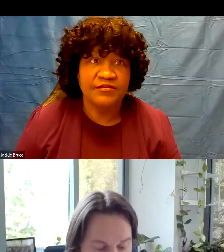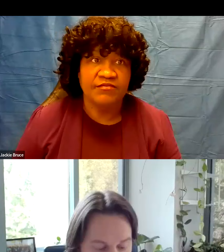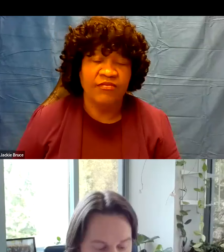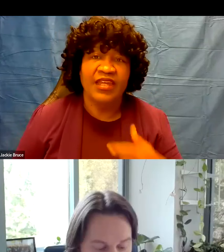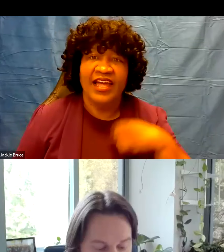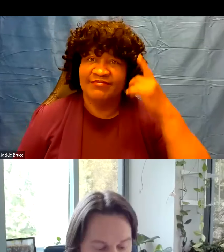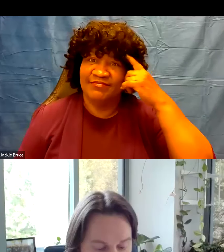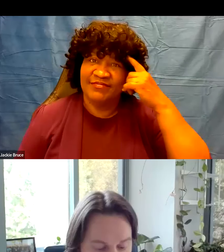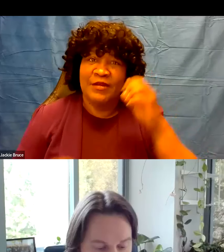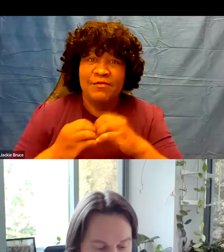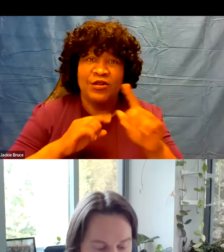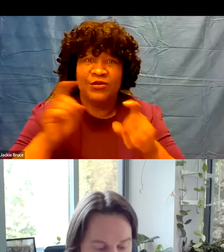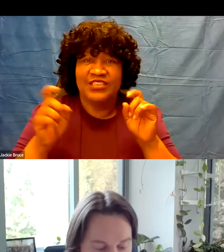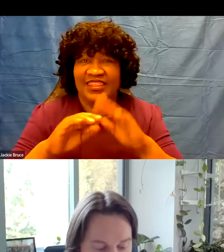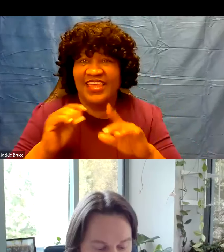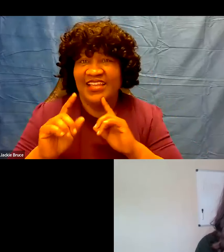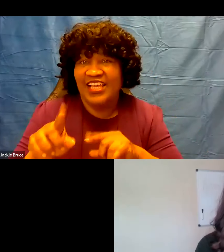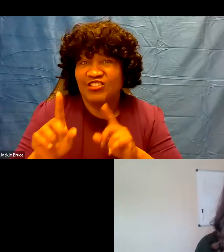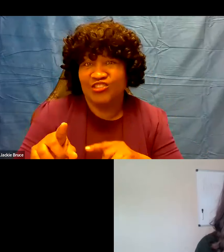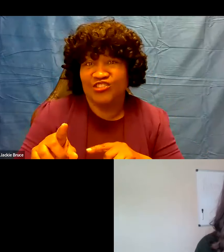with more questions than answers about